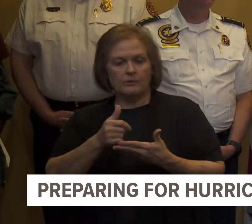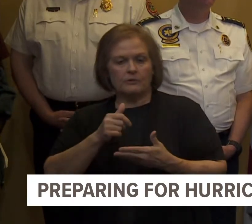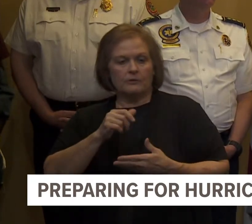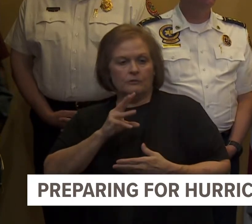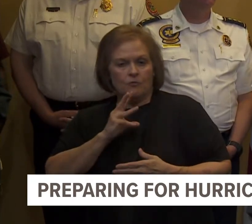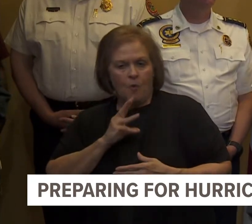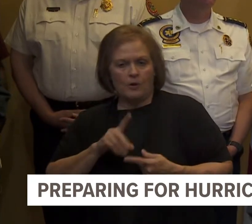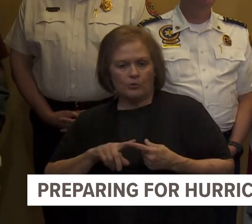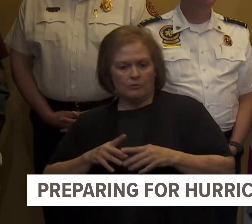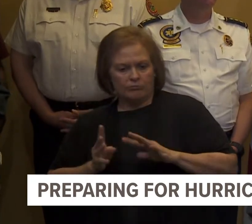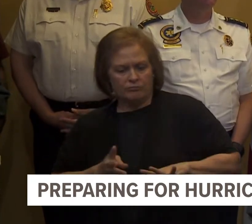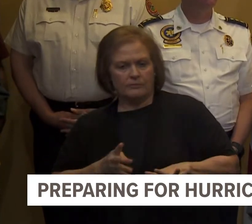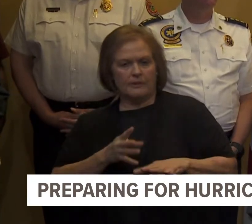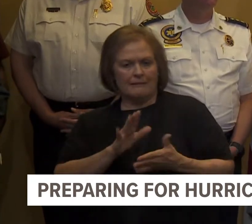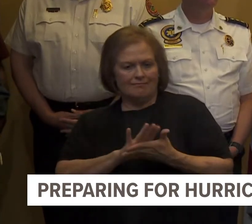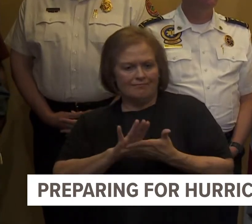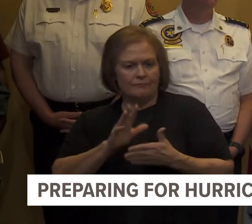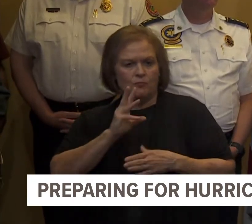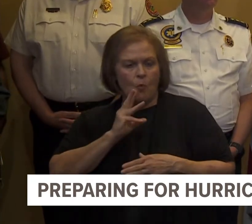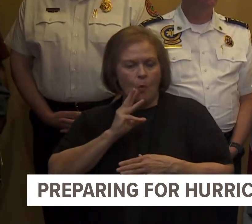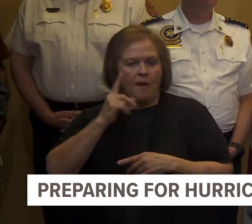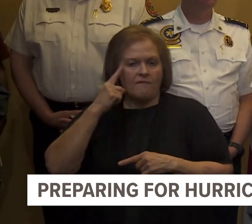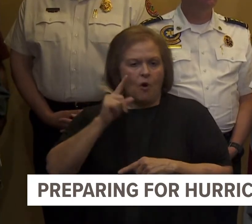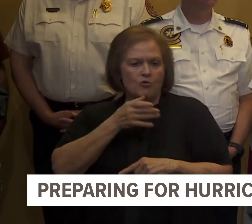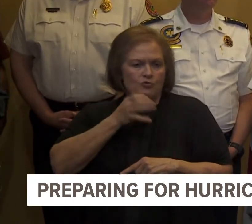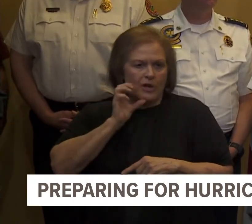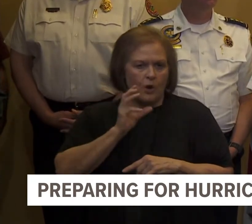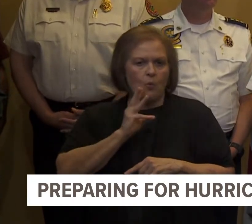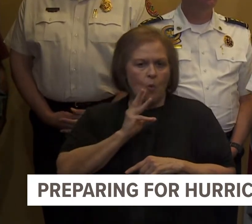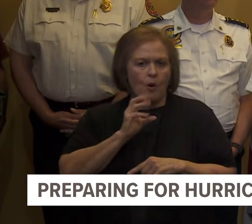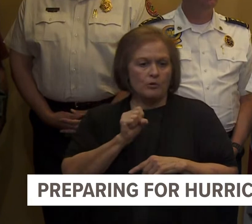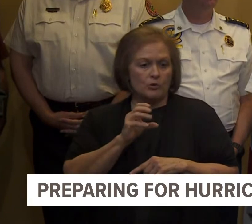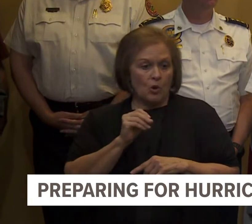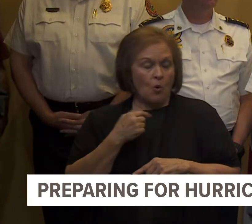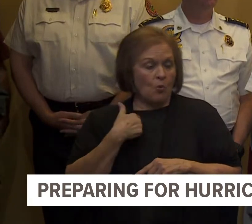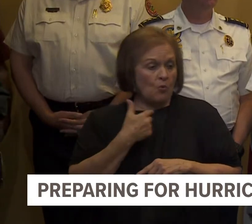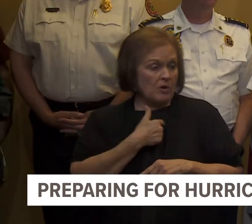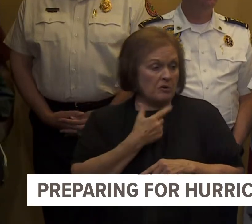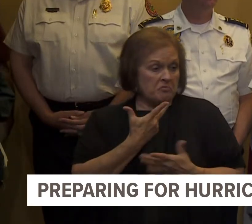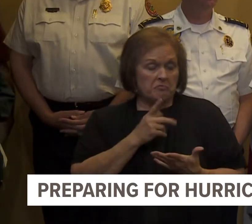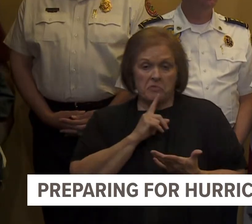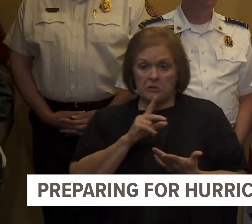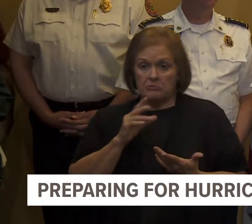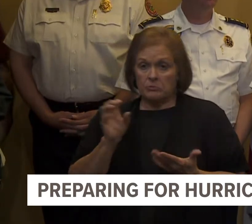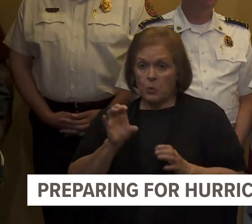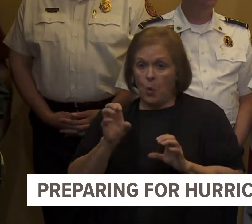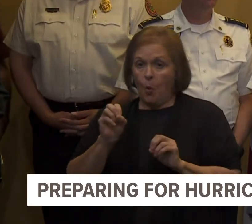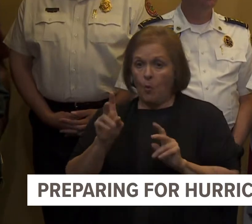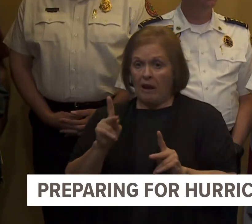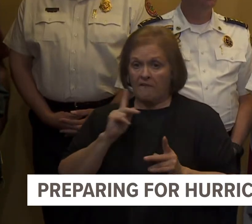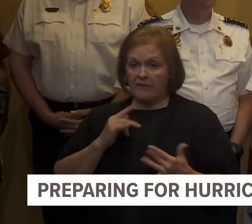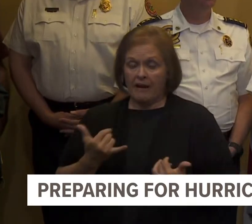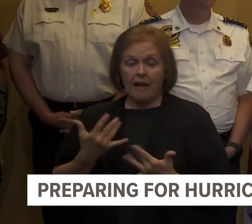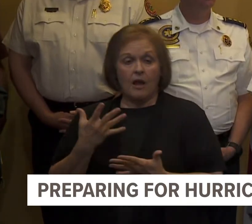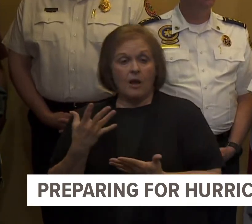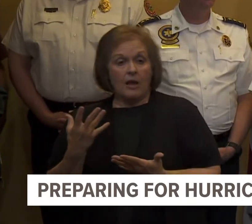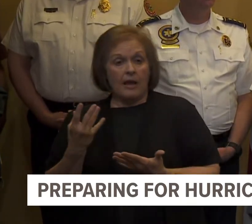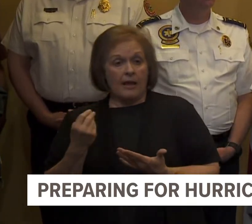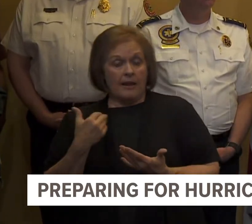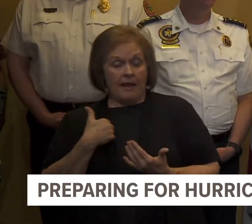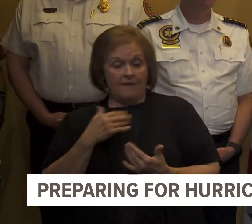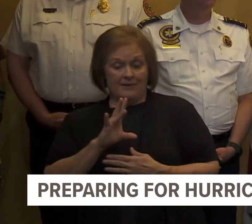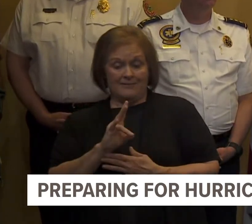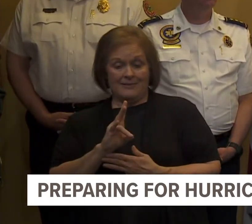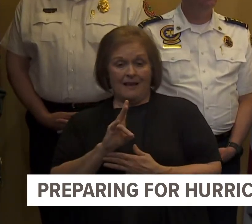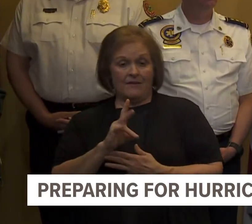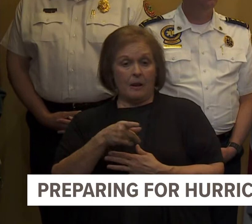water pumps. So we're in very, very good standing relative to that. When it comes to pumps, we have 7